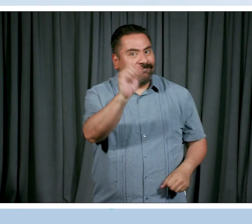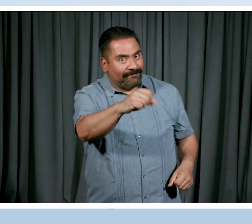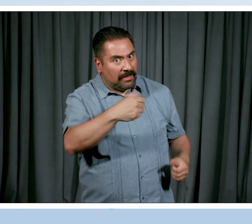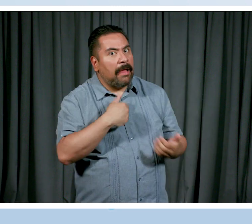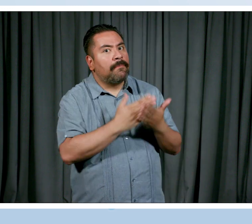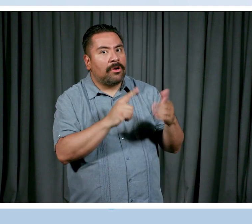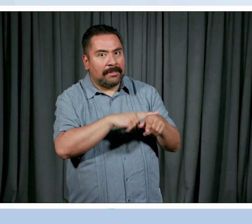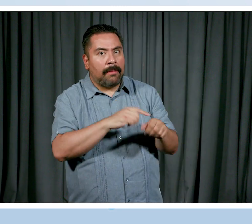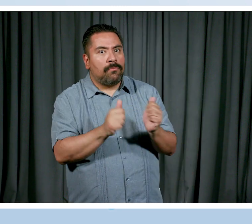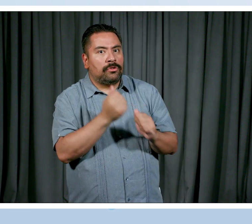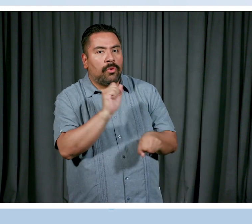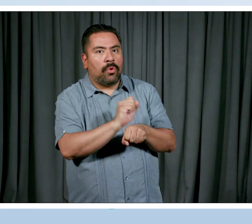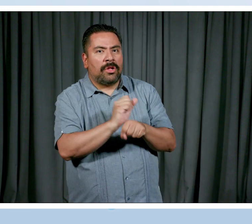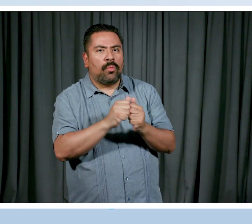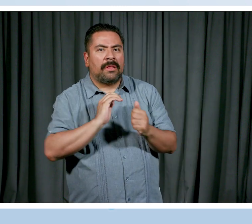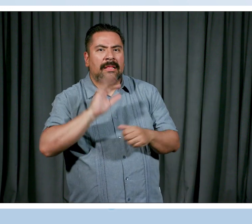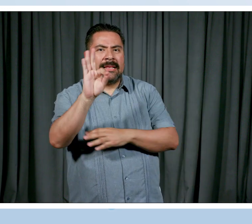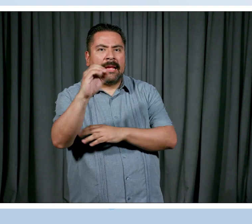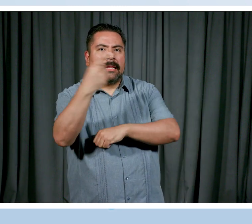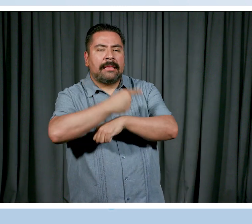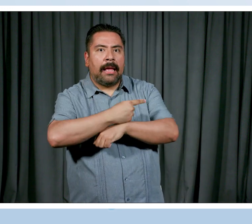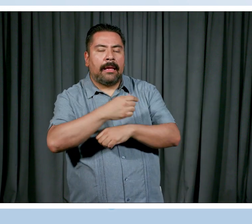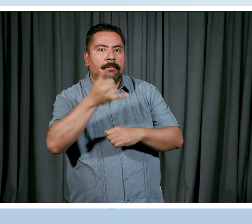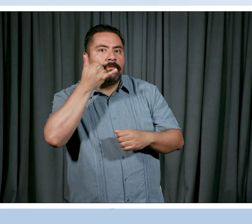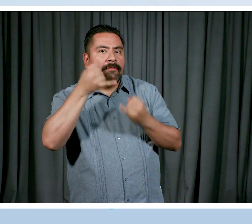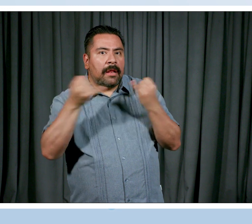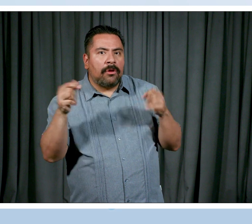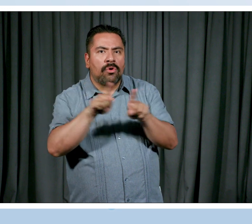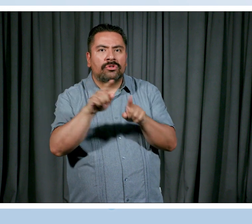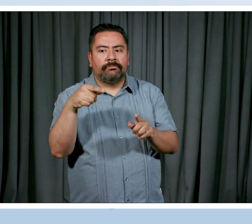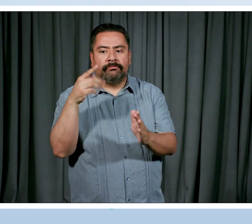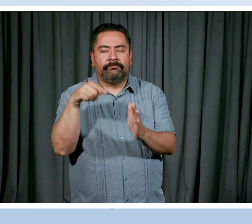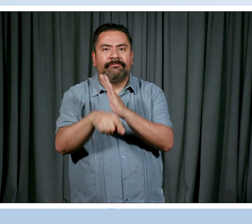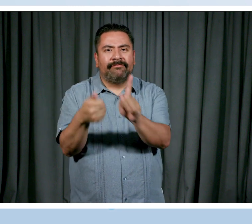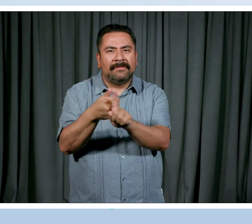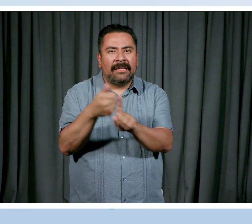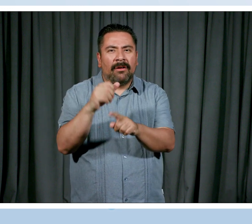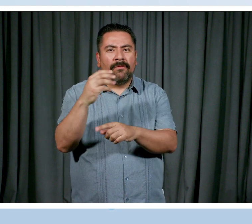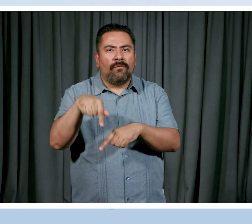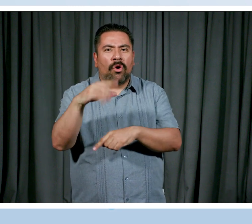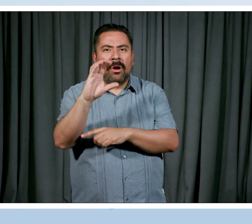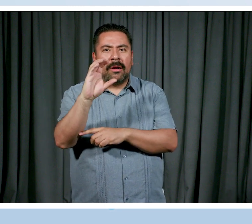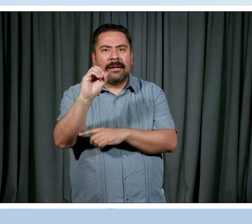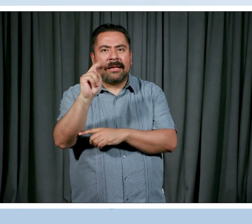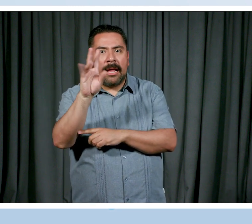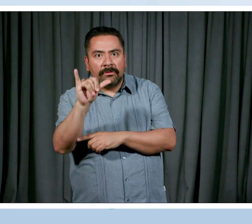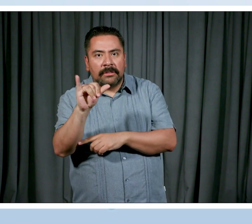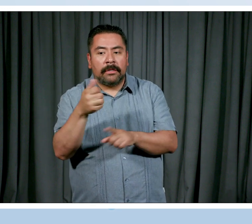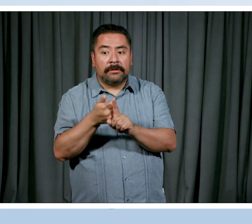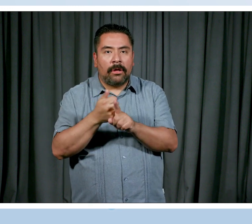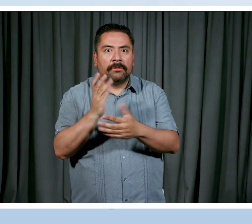folks mostly working on our 988 line or the suicide line for the county. But we also have a lot of folks with lived experience who